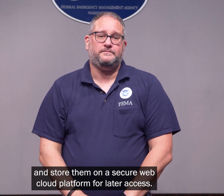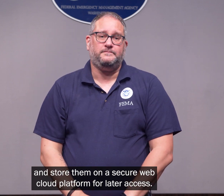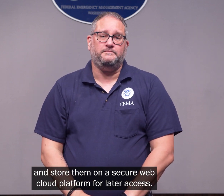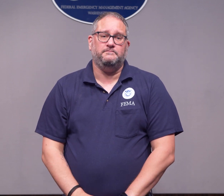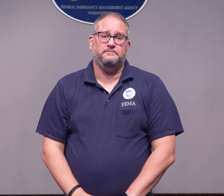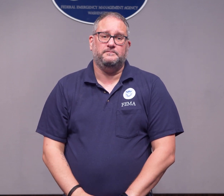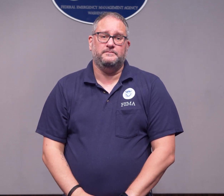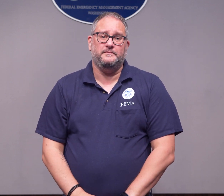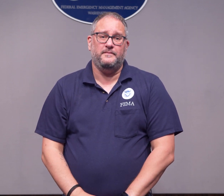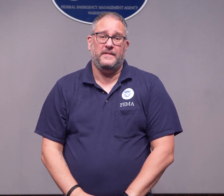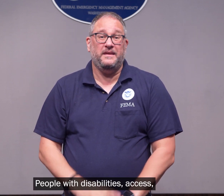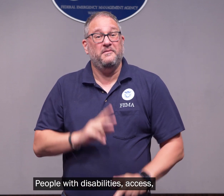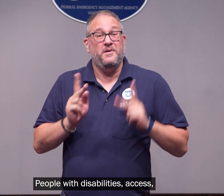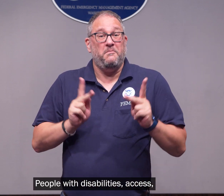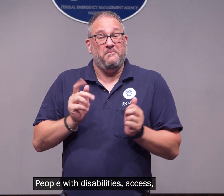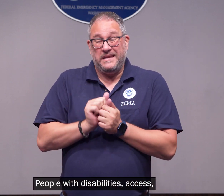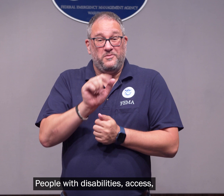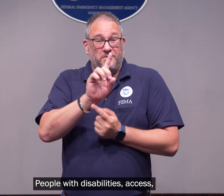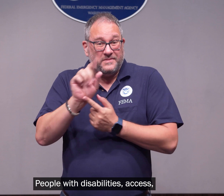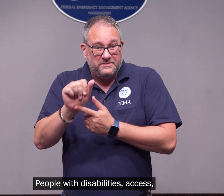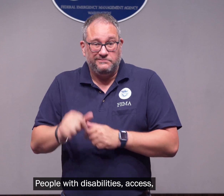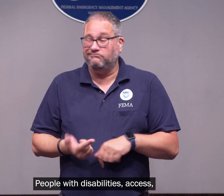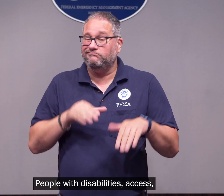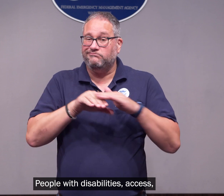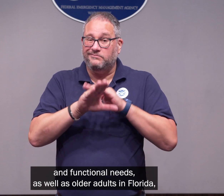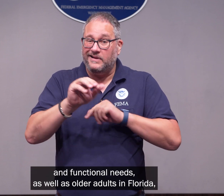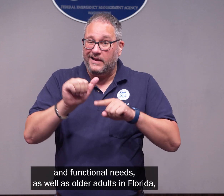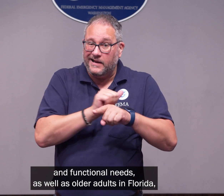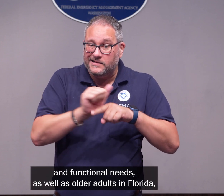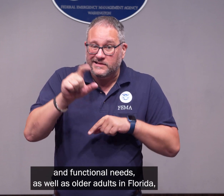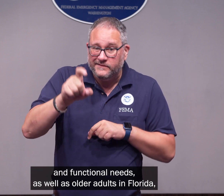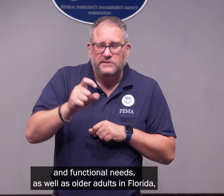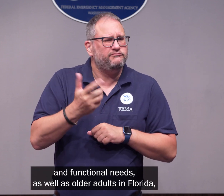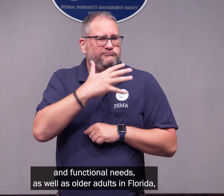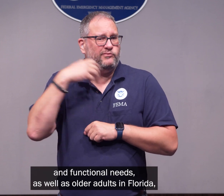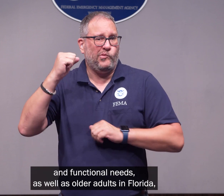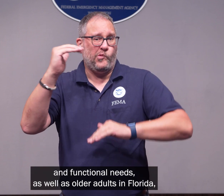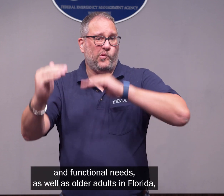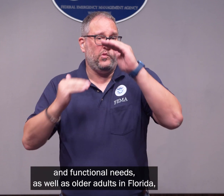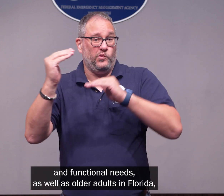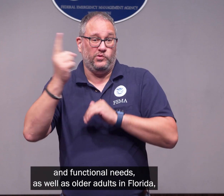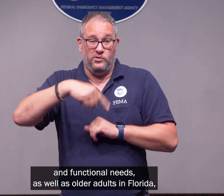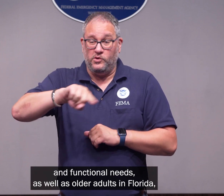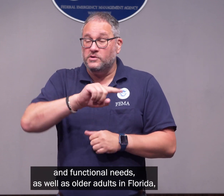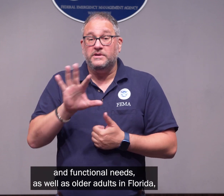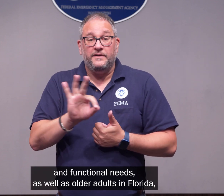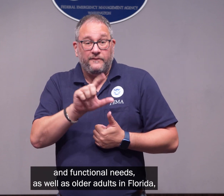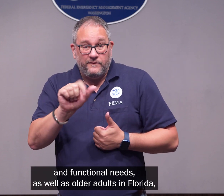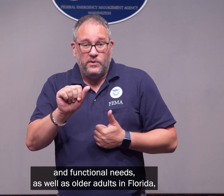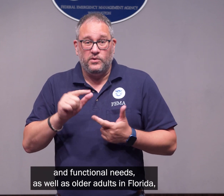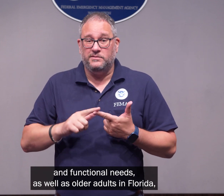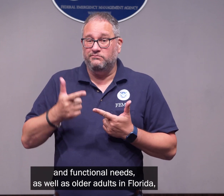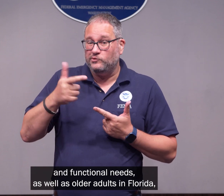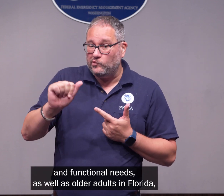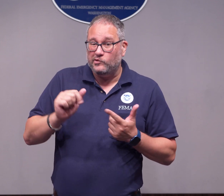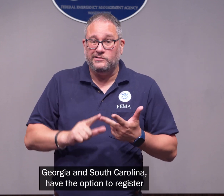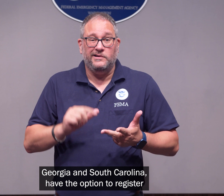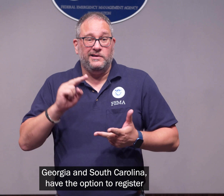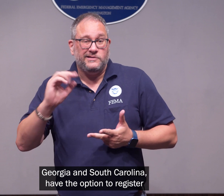access. People with disabilities, access and functional needs, as well as older adults in Florida,